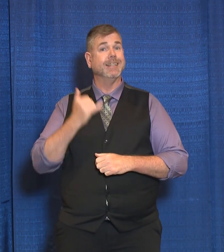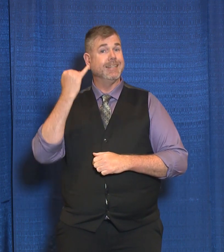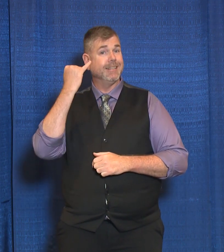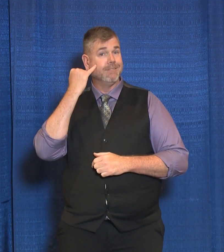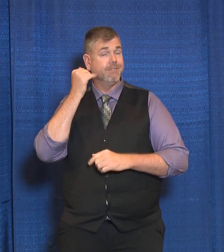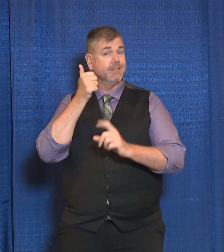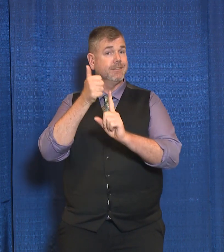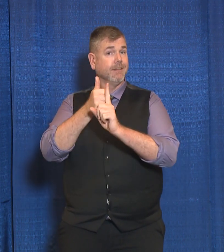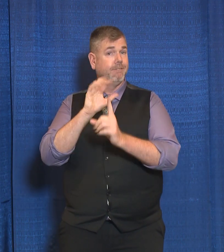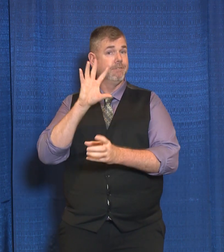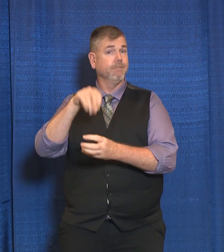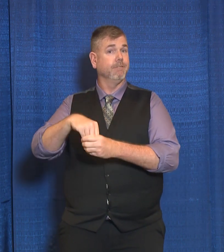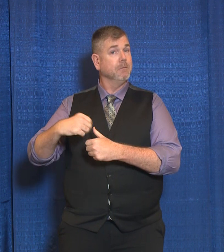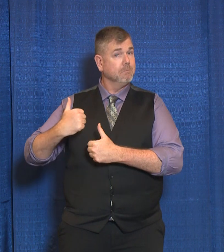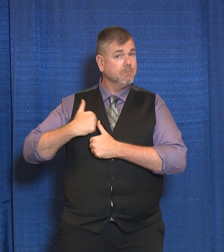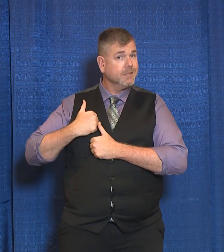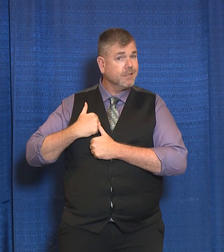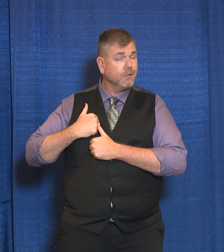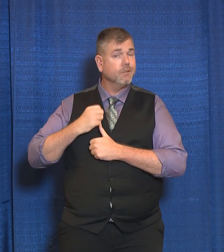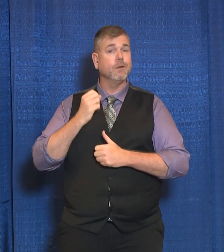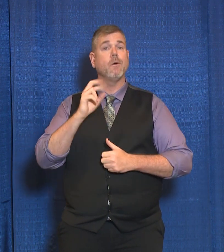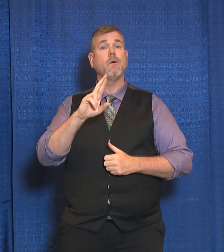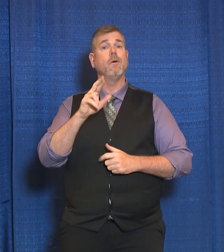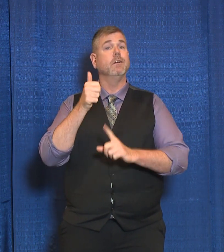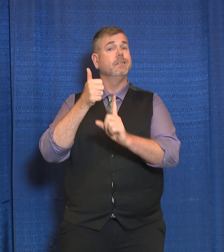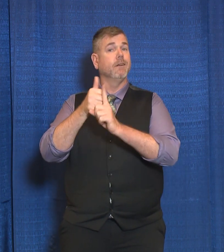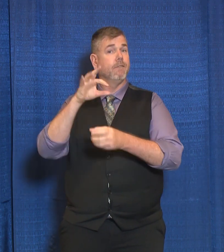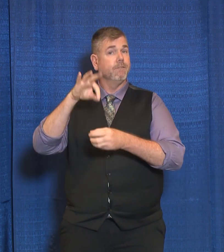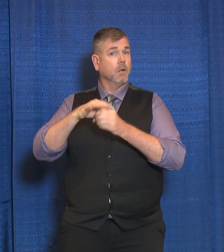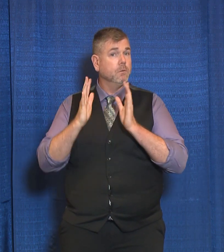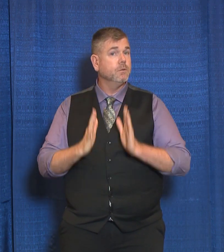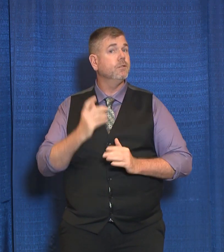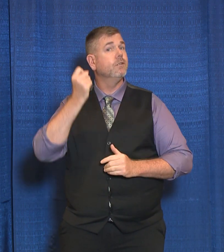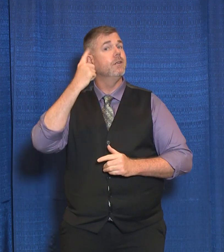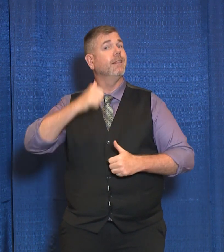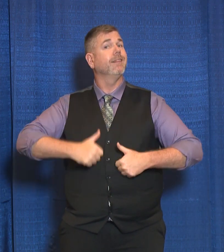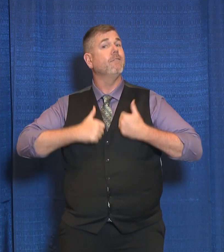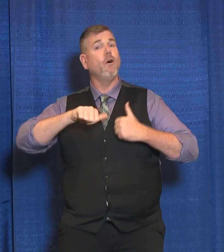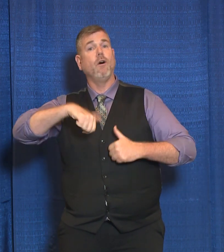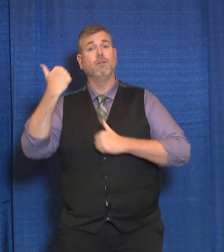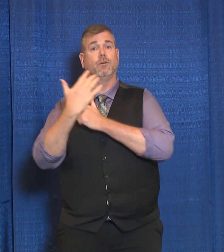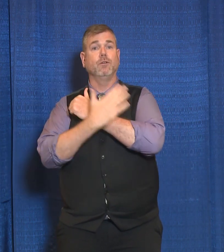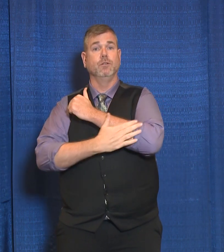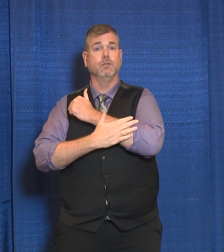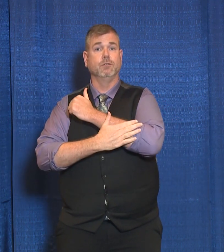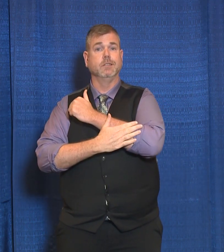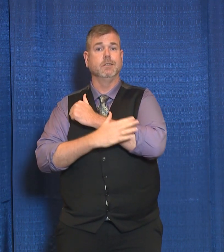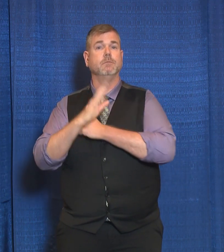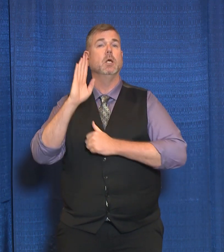Military and overseas voters will see the political party preference section on page 3.